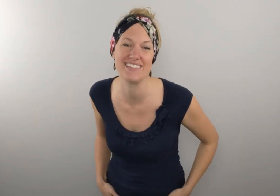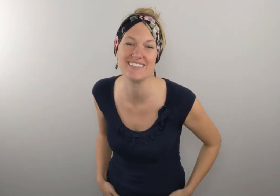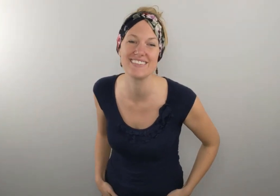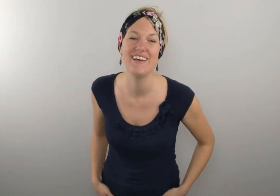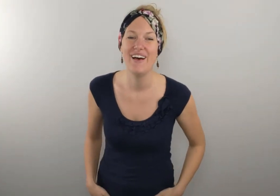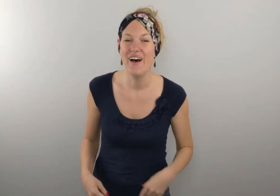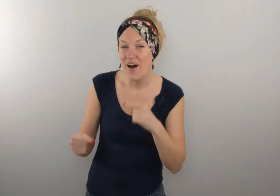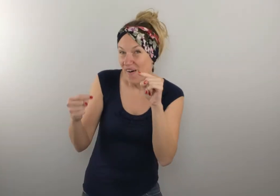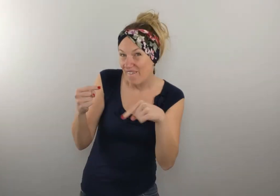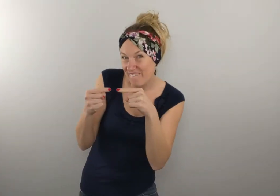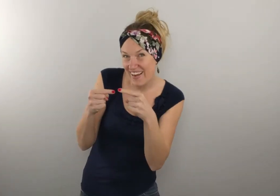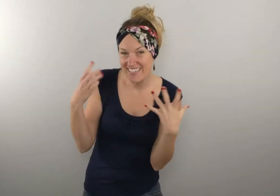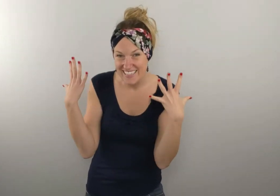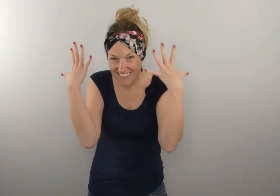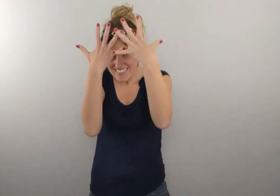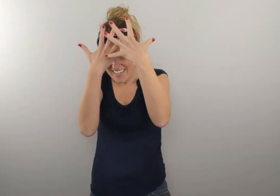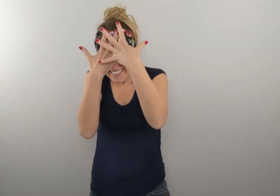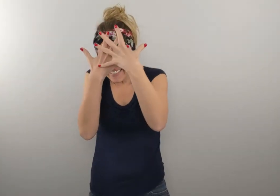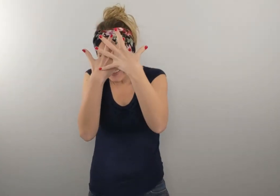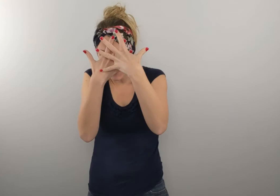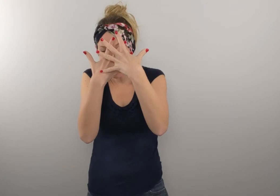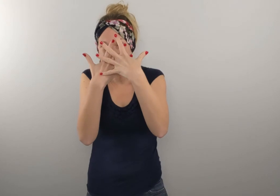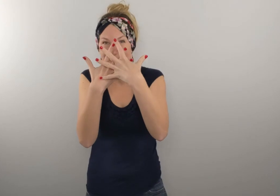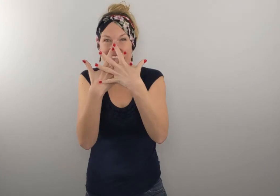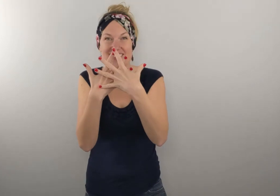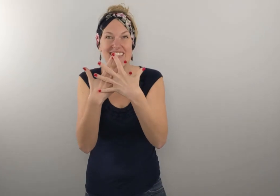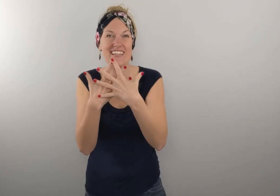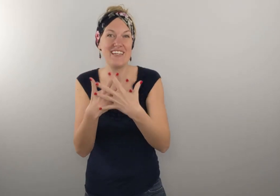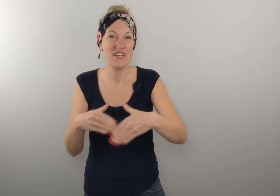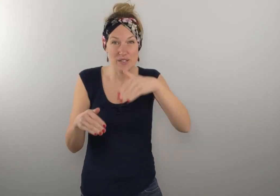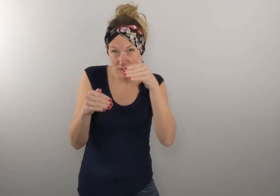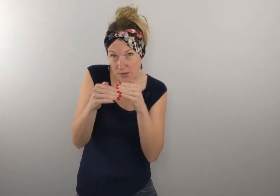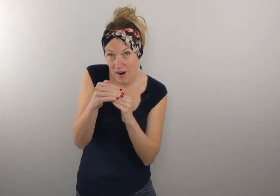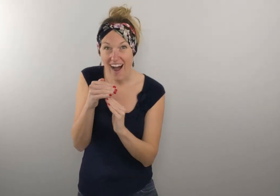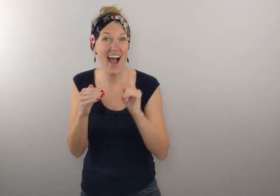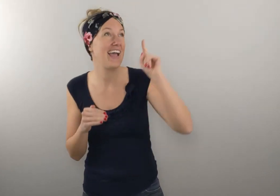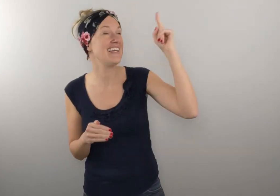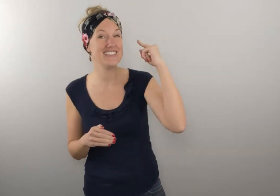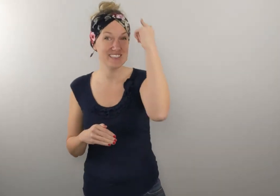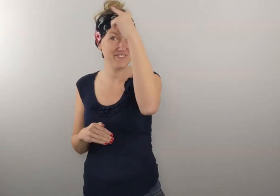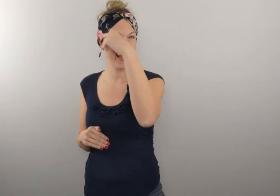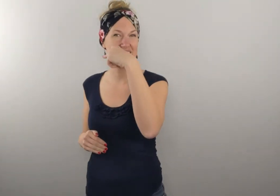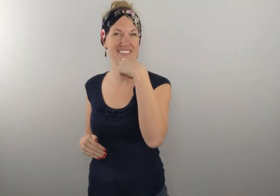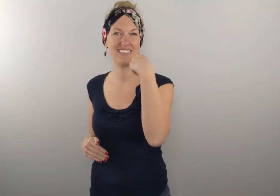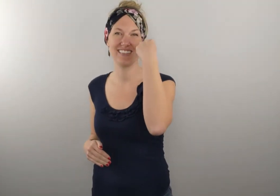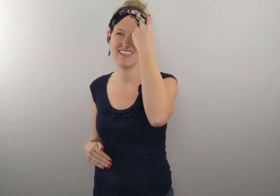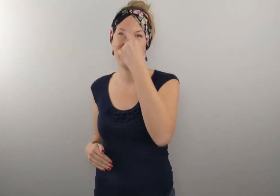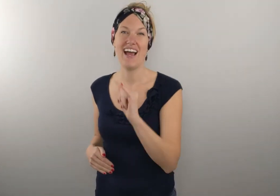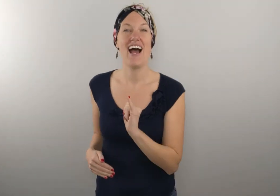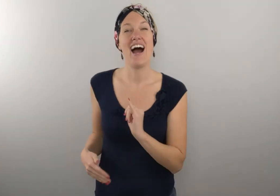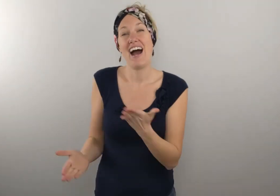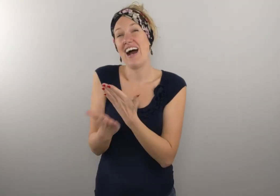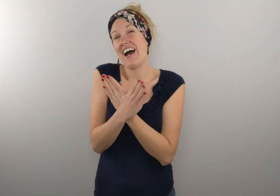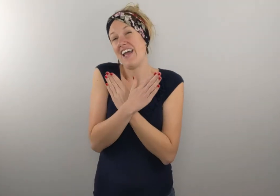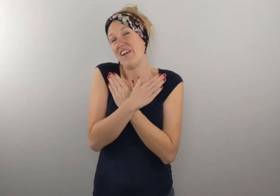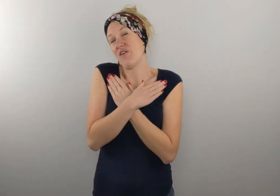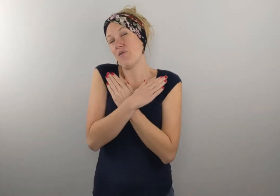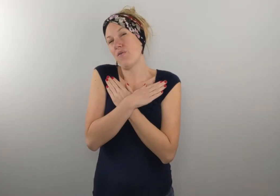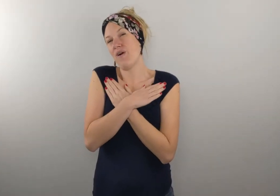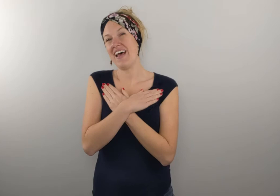practice. When darkness seems to hide his face, I